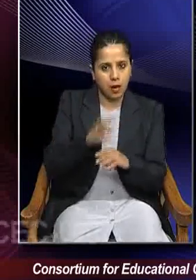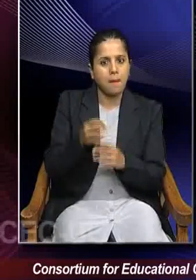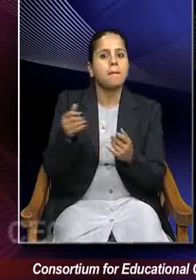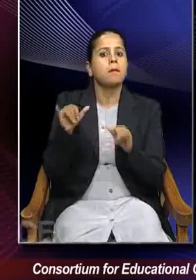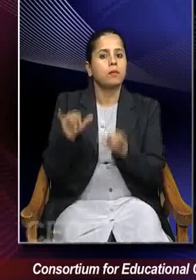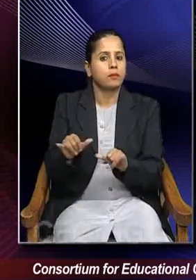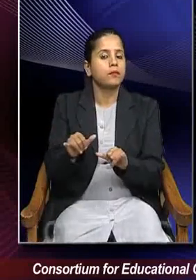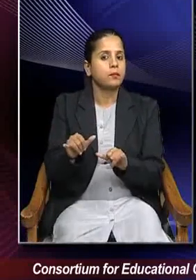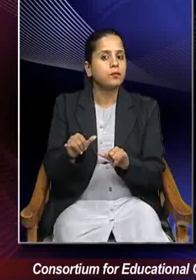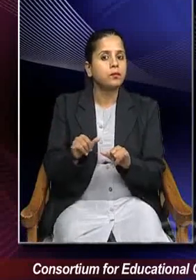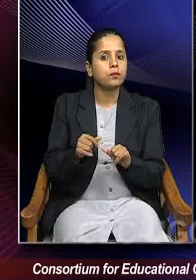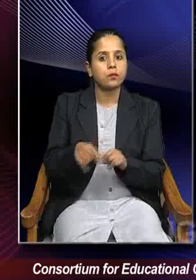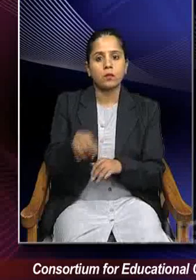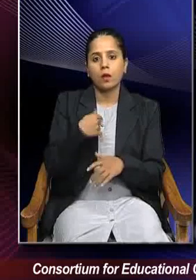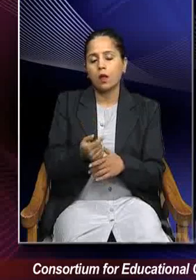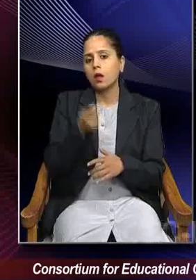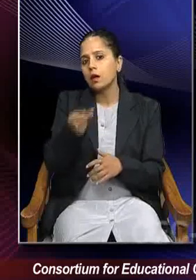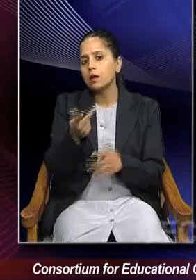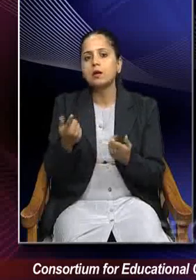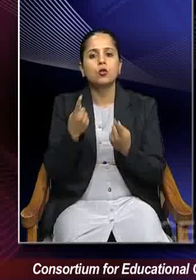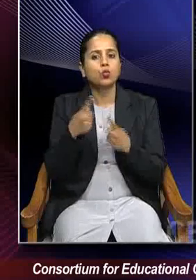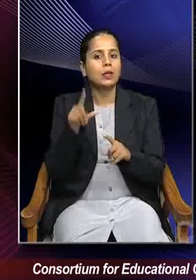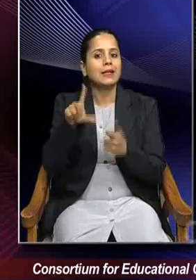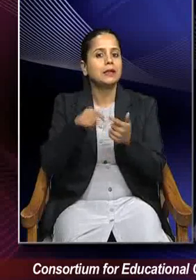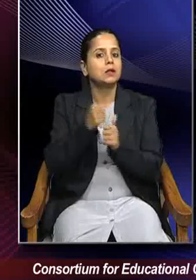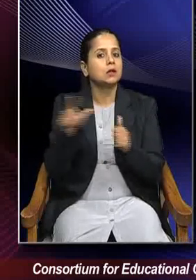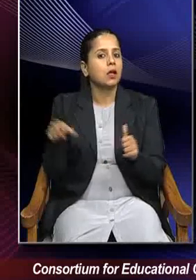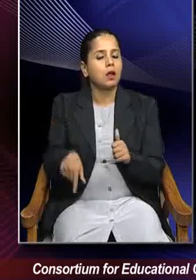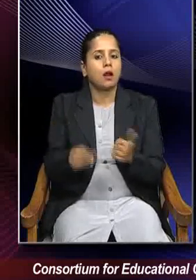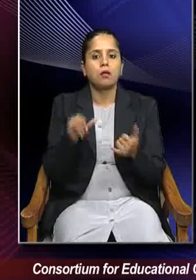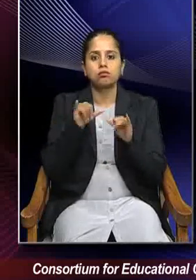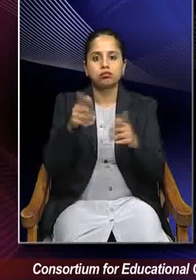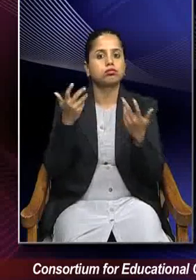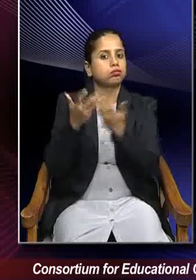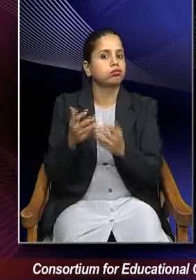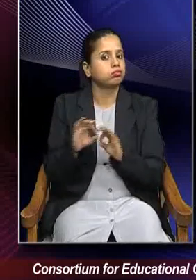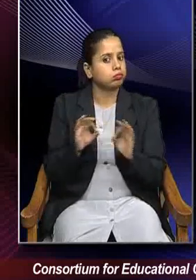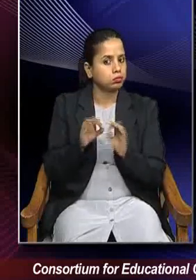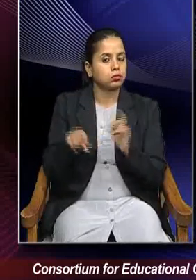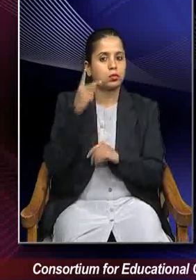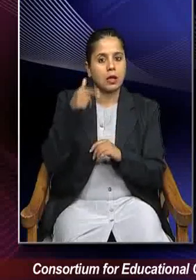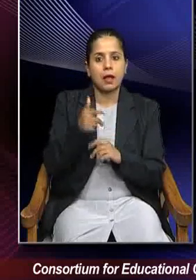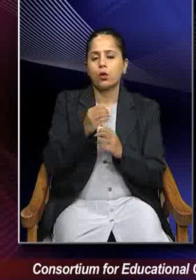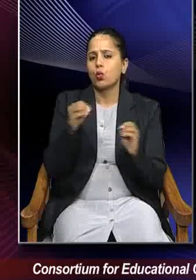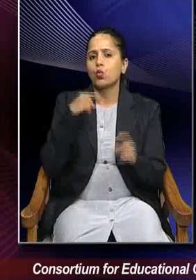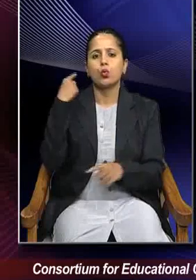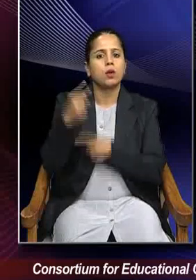so-called unlegal settlements. And most of these slum settlements have no